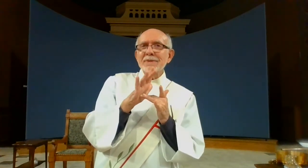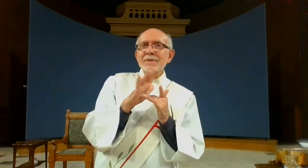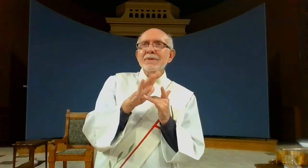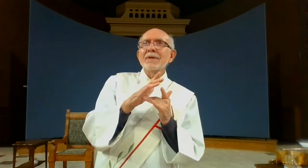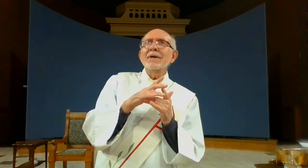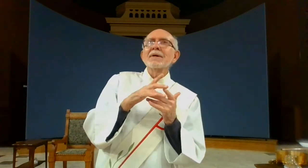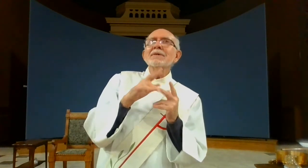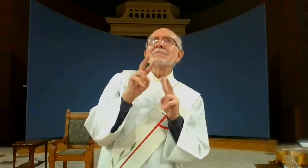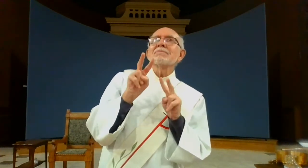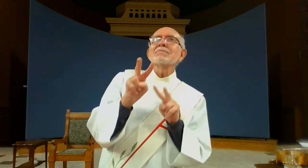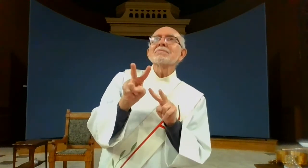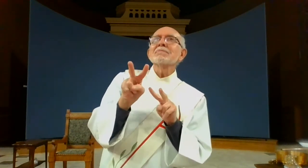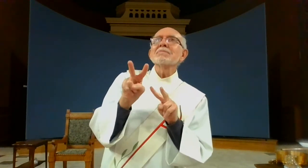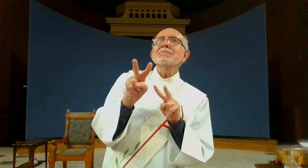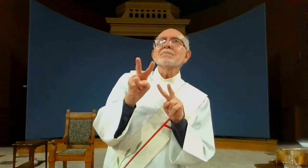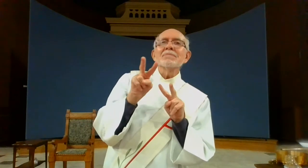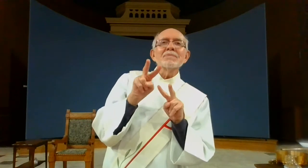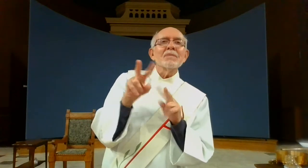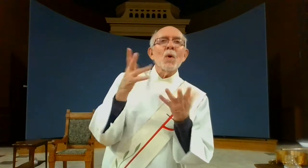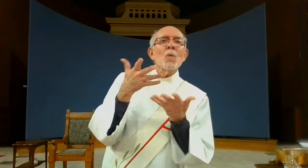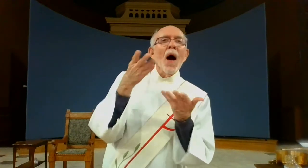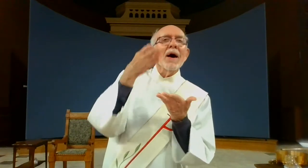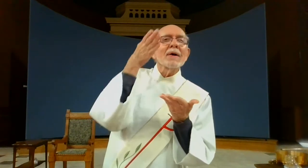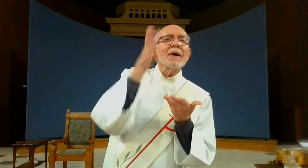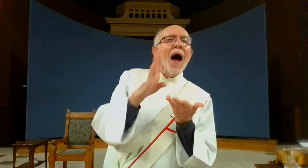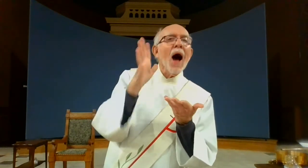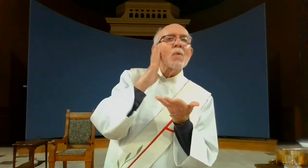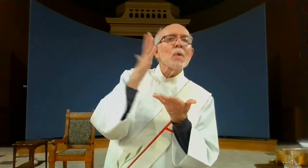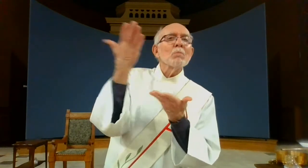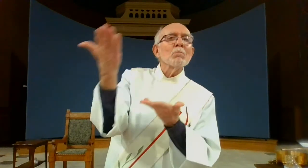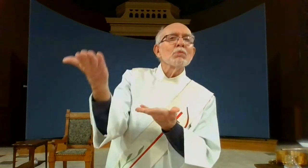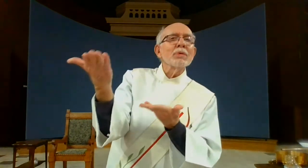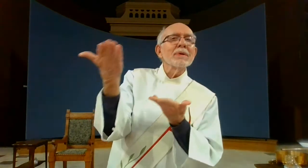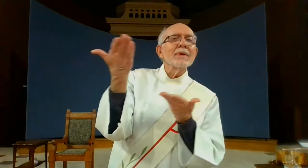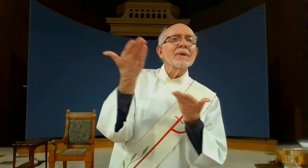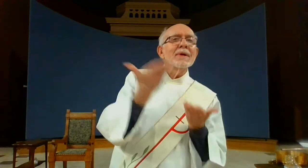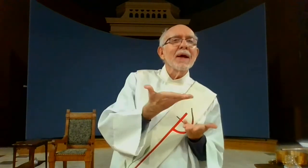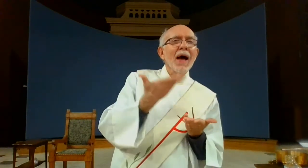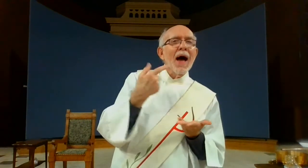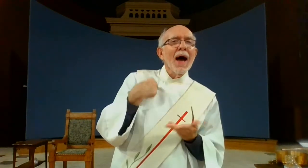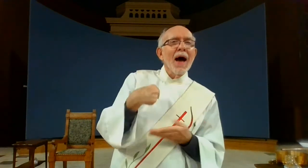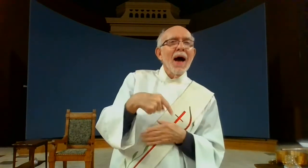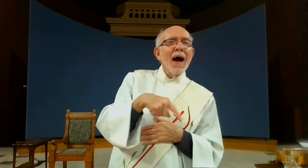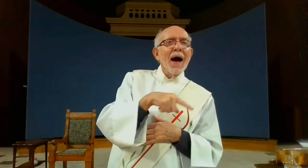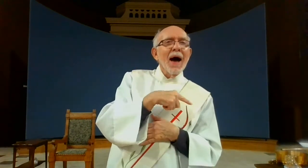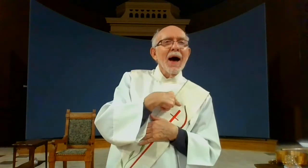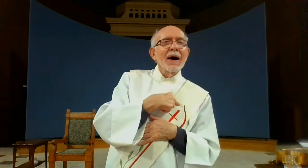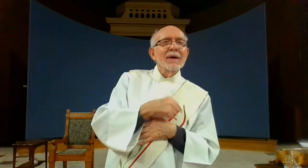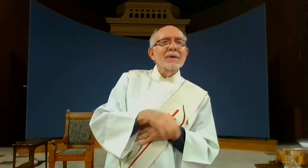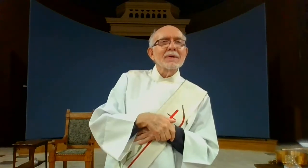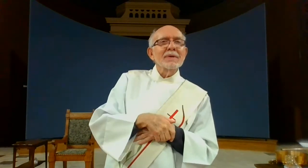Jesus are the example of what God will bring us.